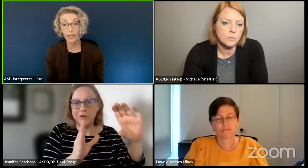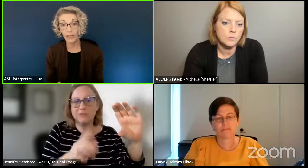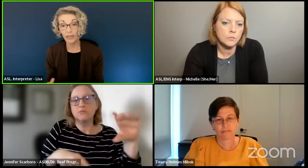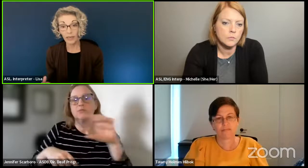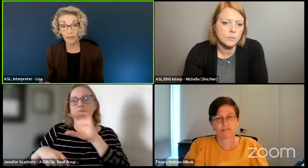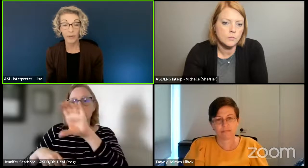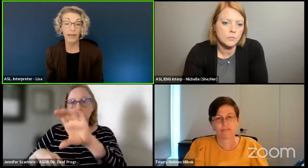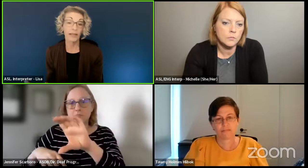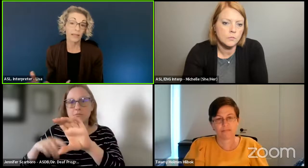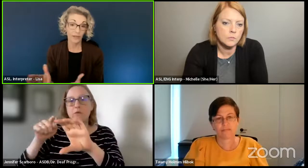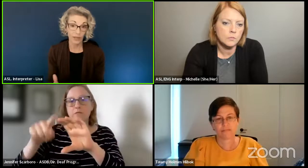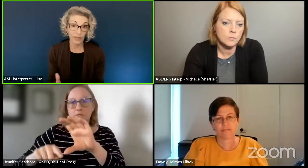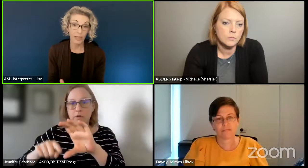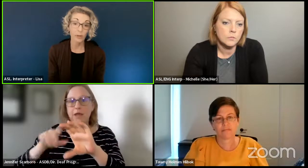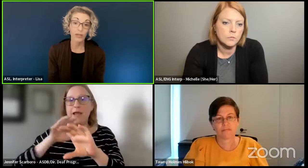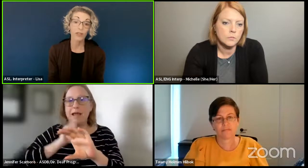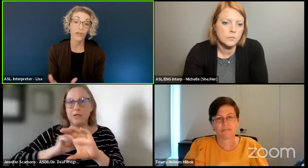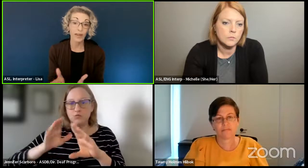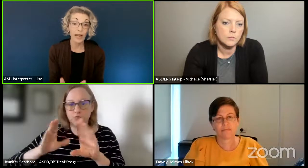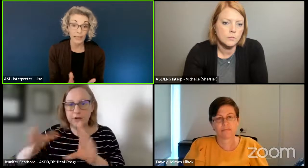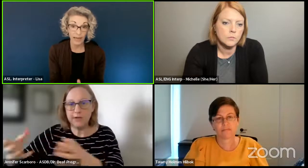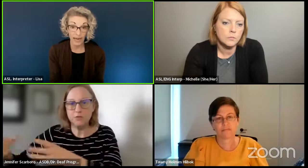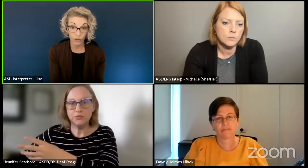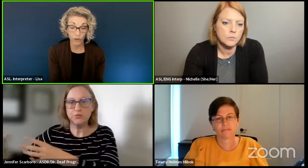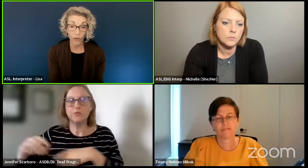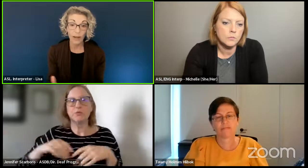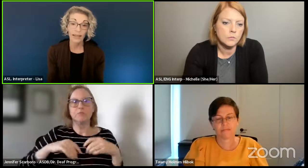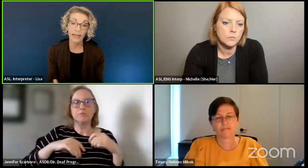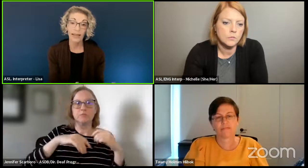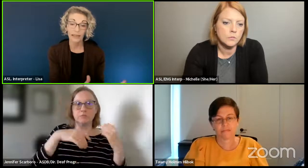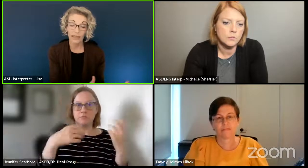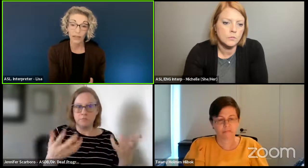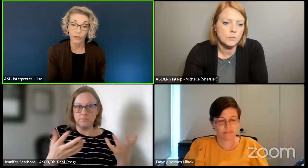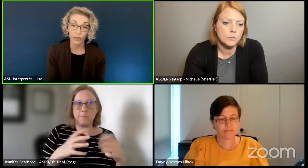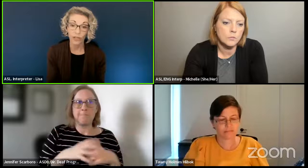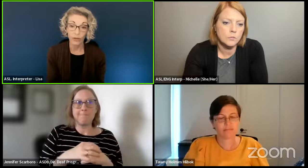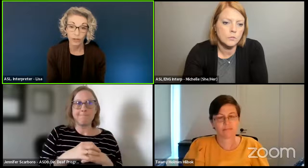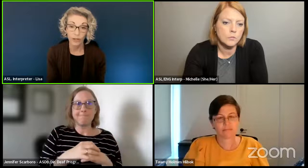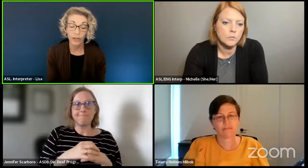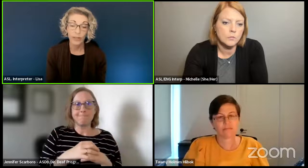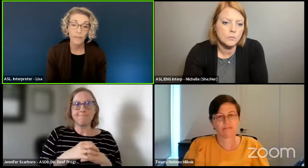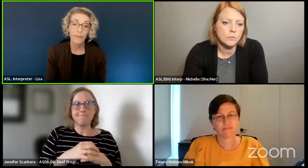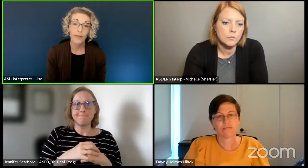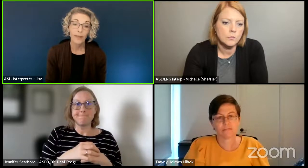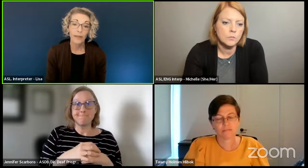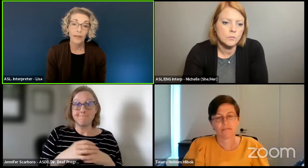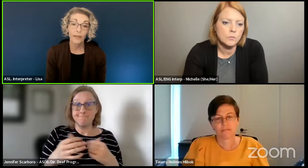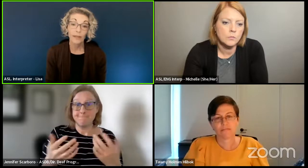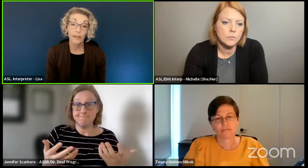groups, different assessments for the next age group as the children get older.